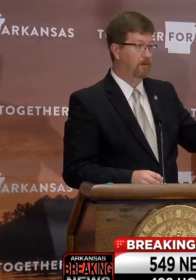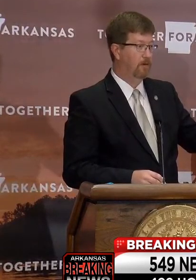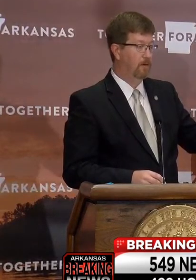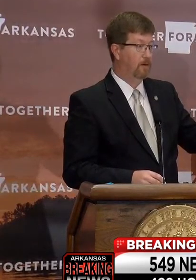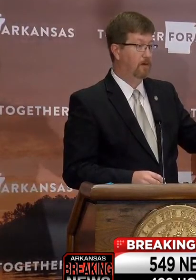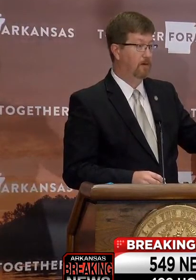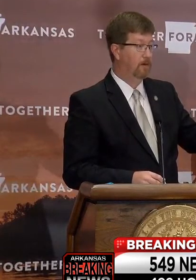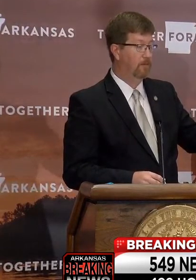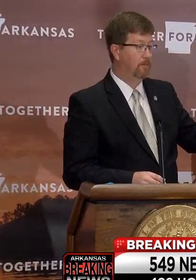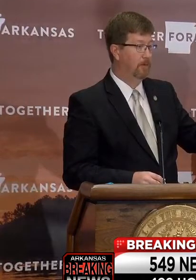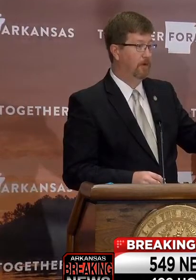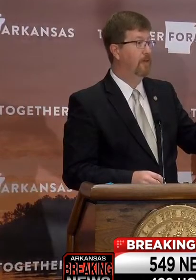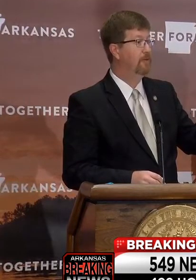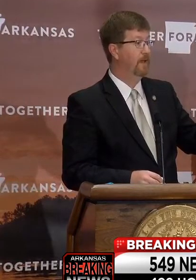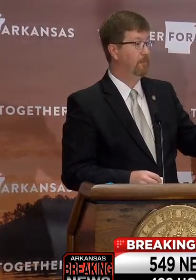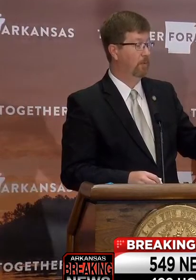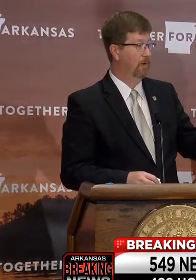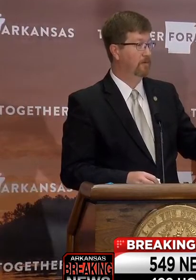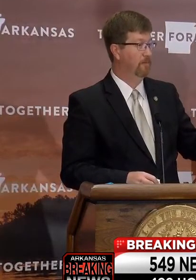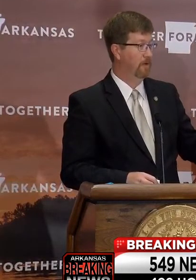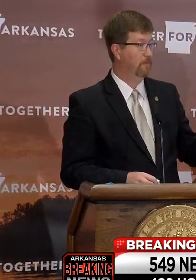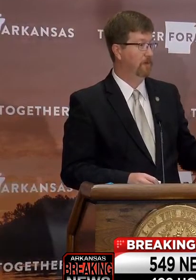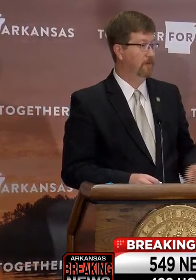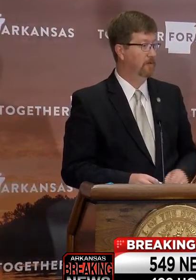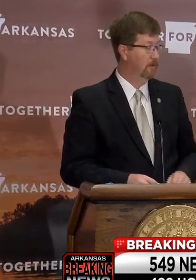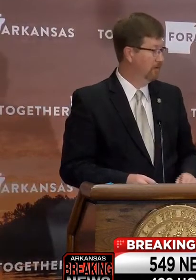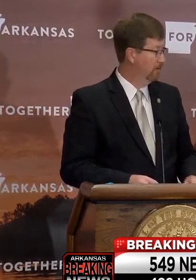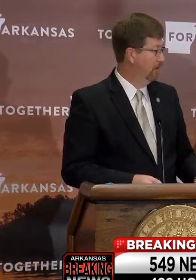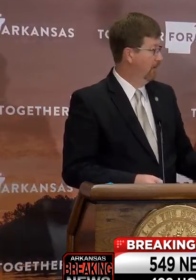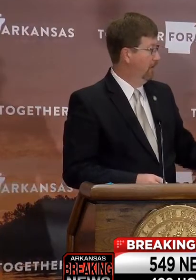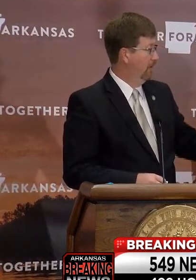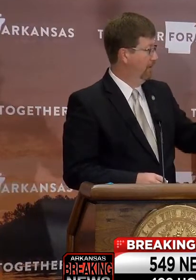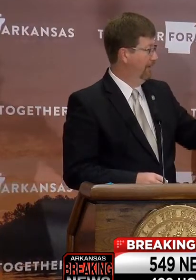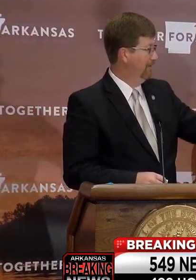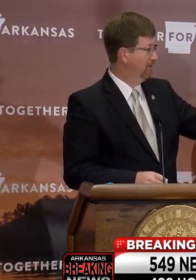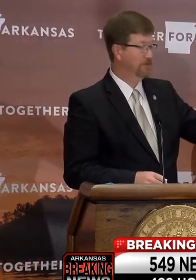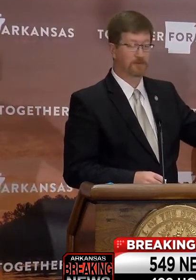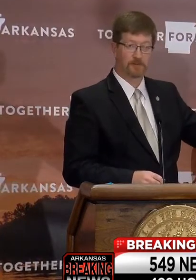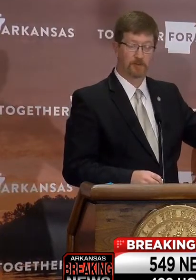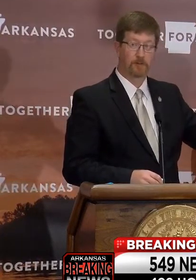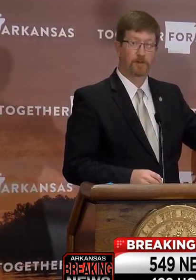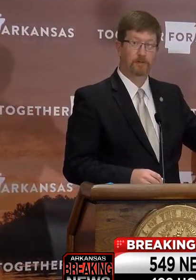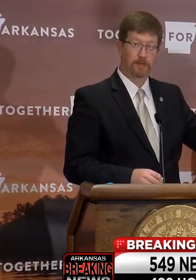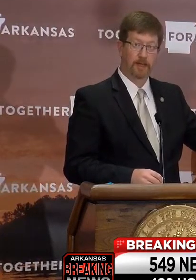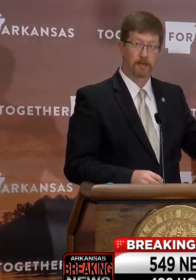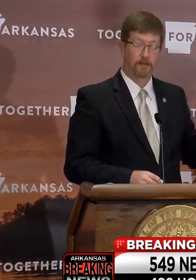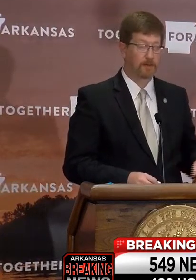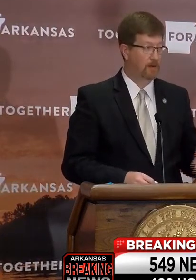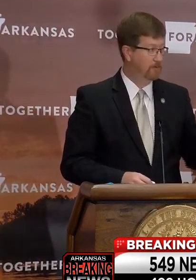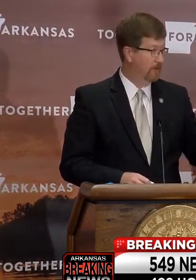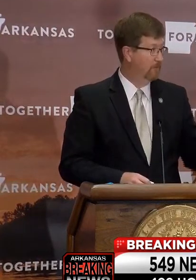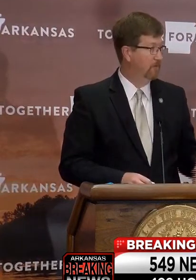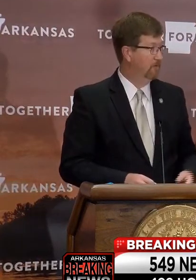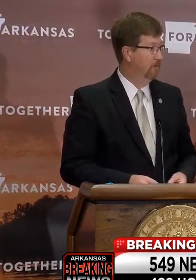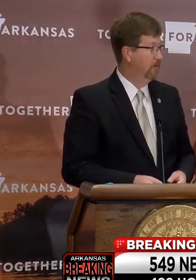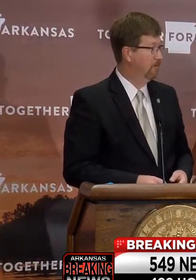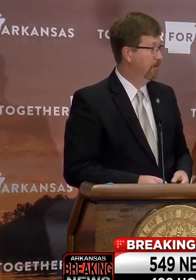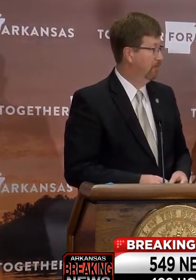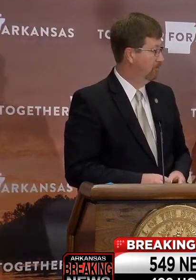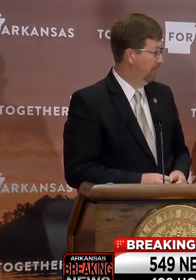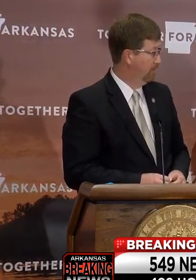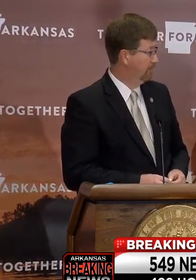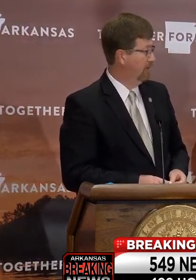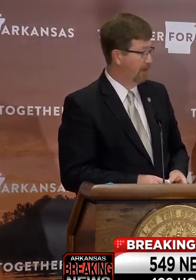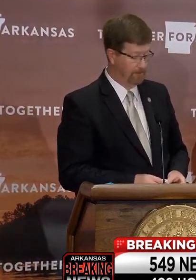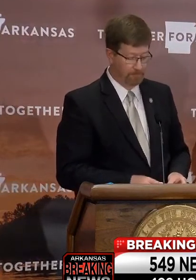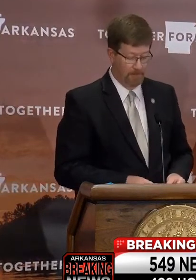but there are other data points that must be considered in addition to the data that Dr. Thompson and his team